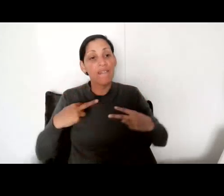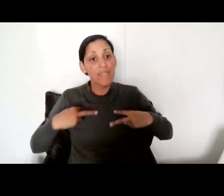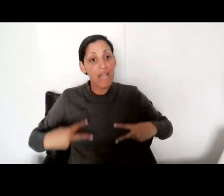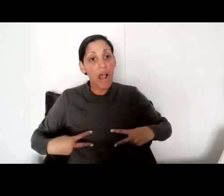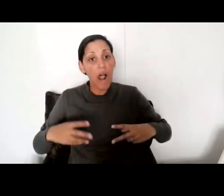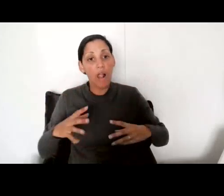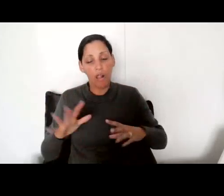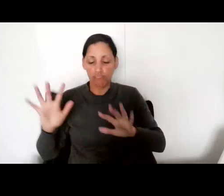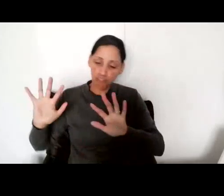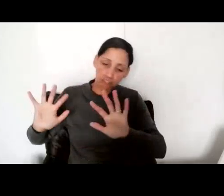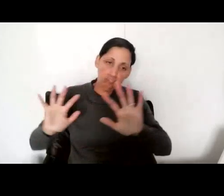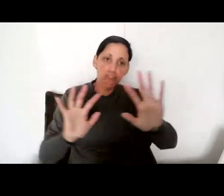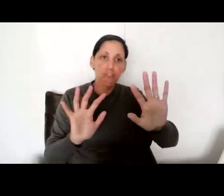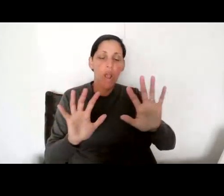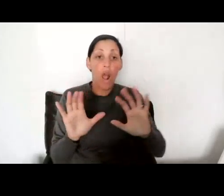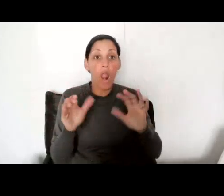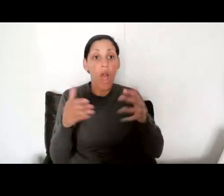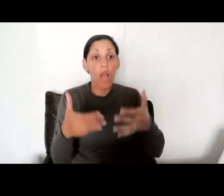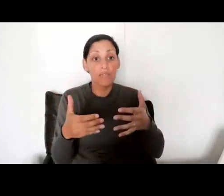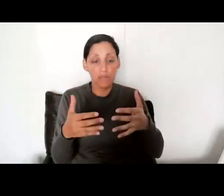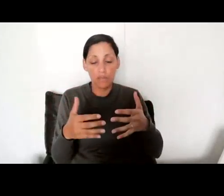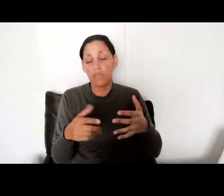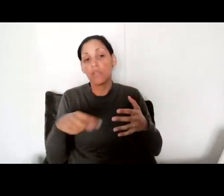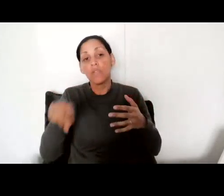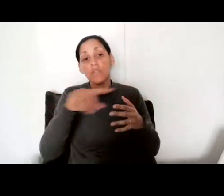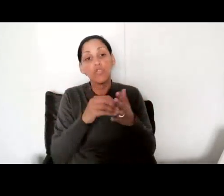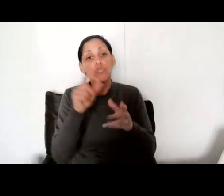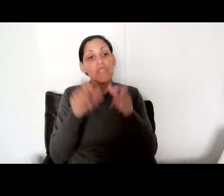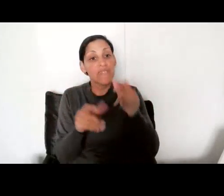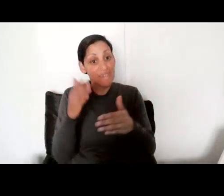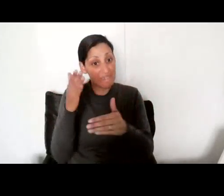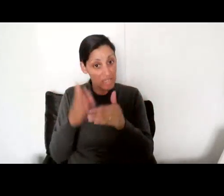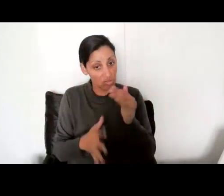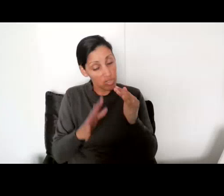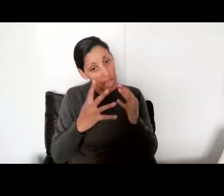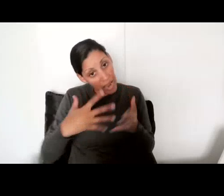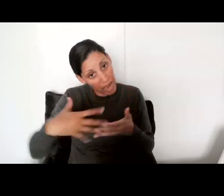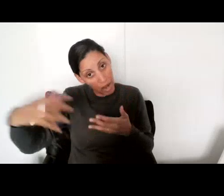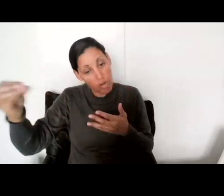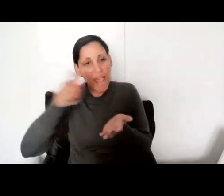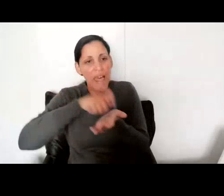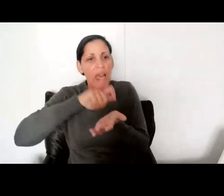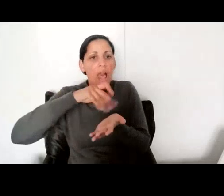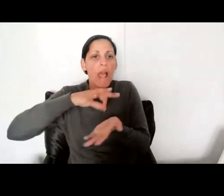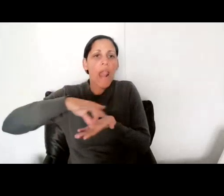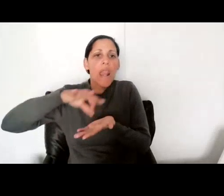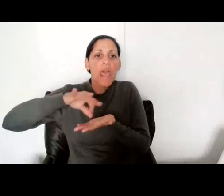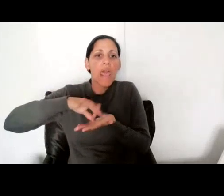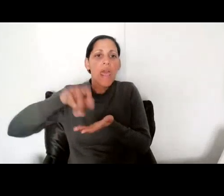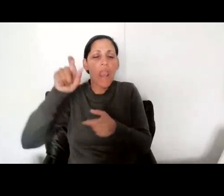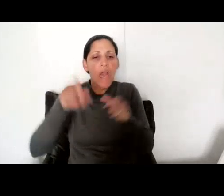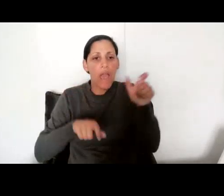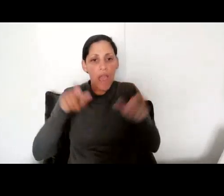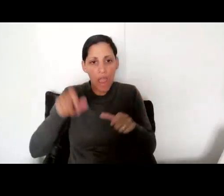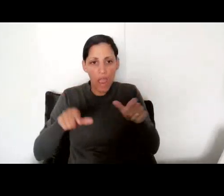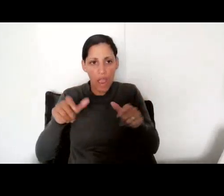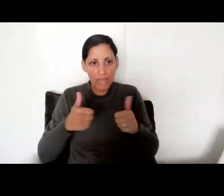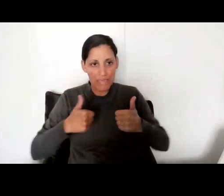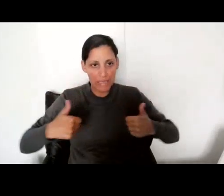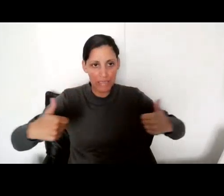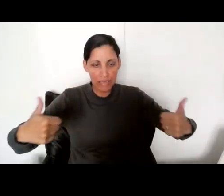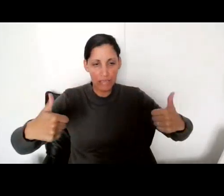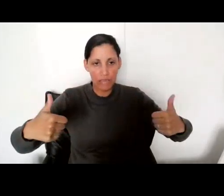class, what used to happen is that when we're done with class, we leave. The cleaners would have arranged the seats in